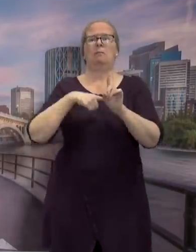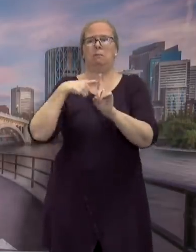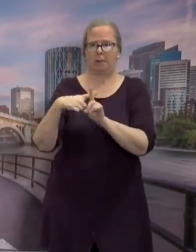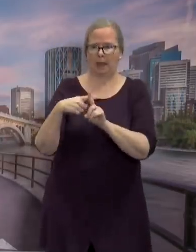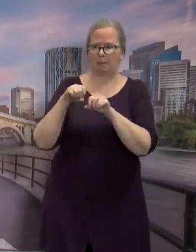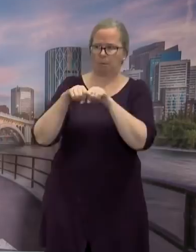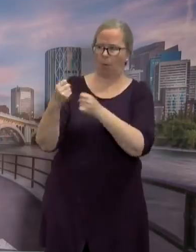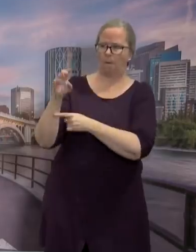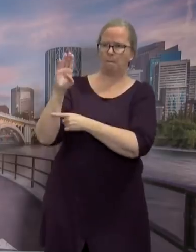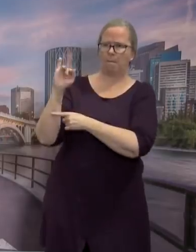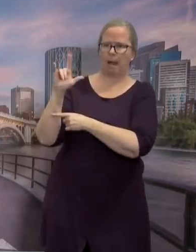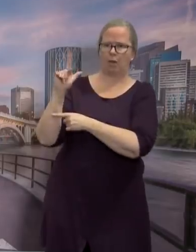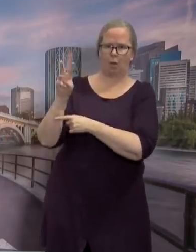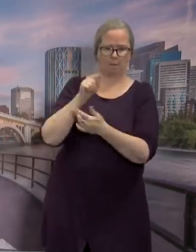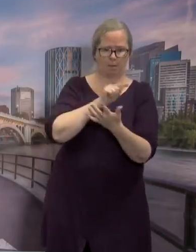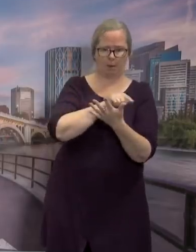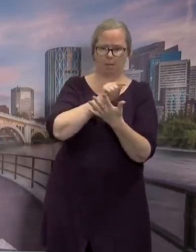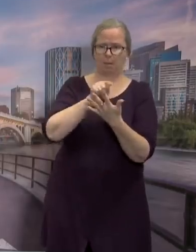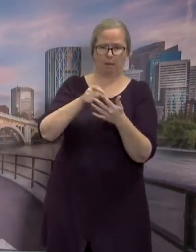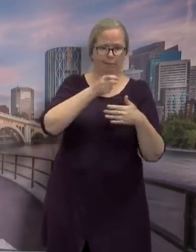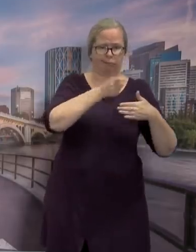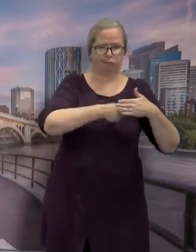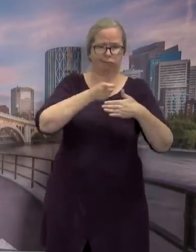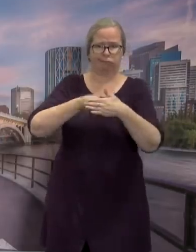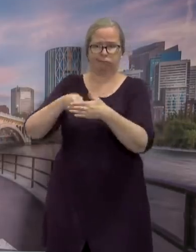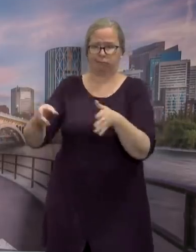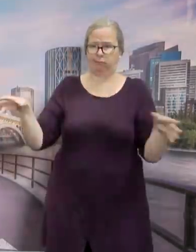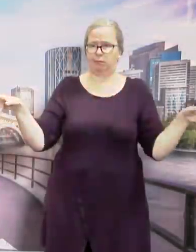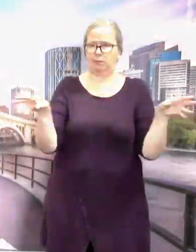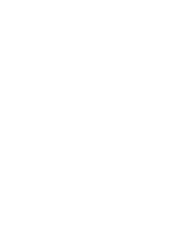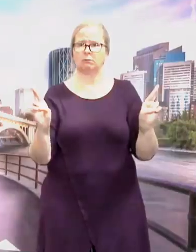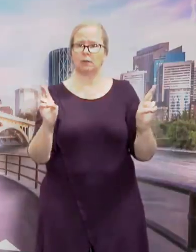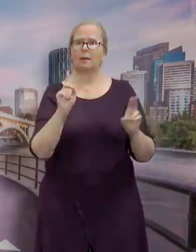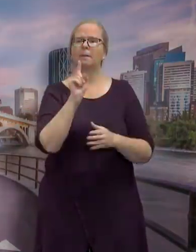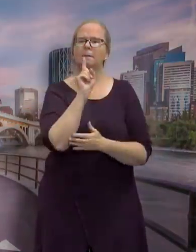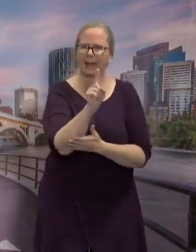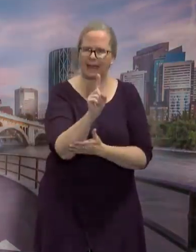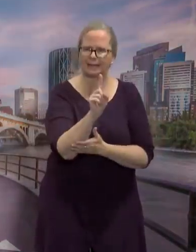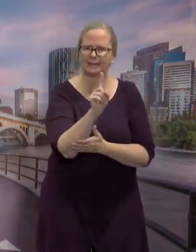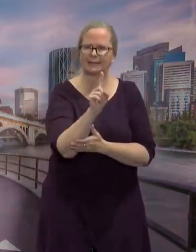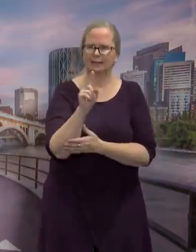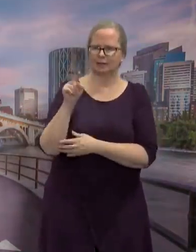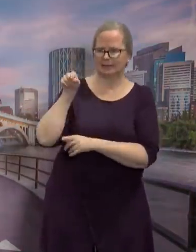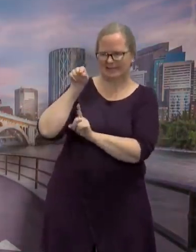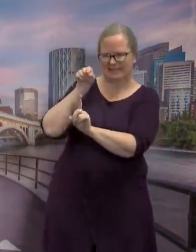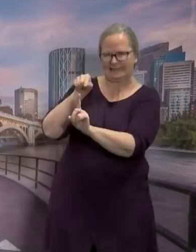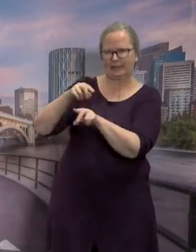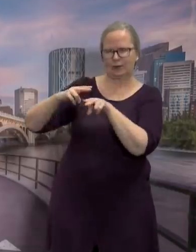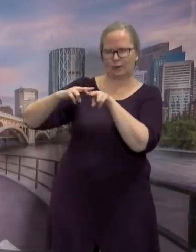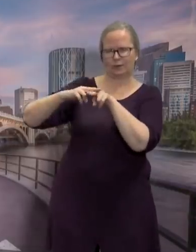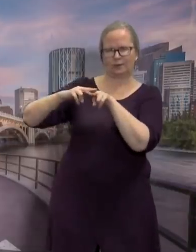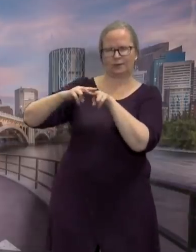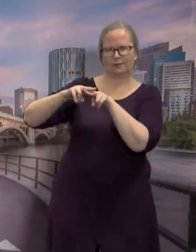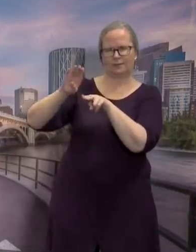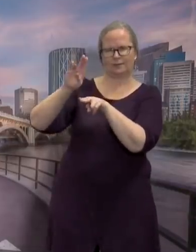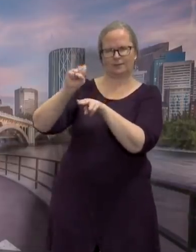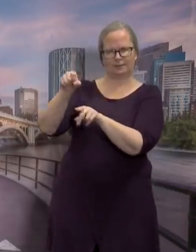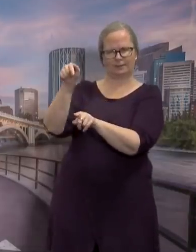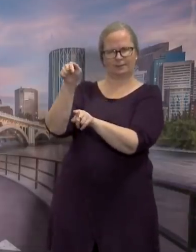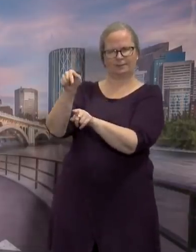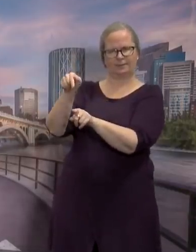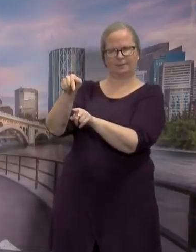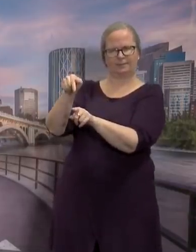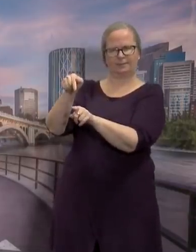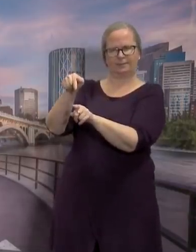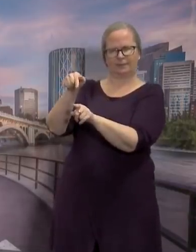you cannot have a child on the scooter with you, which is a common infraction. The real critical thing that we've been trying to do is to help businesses be ready